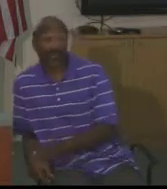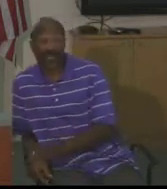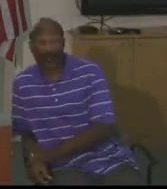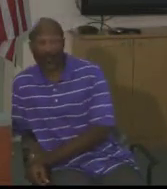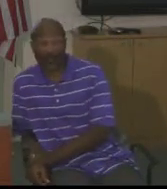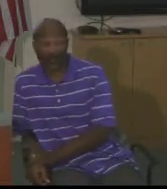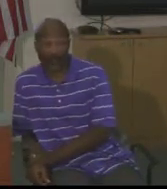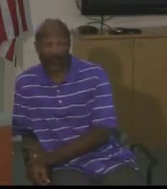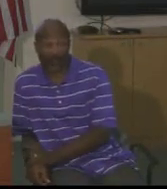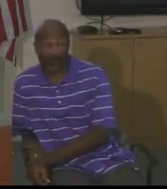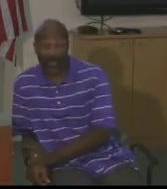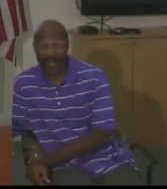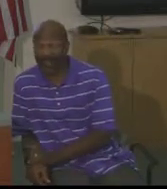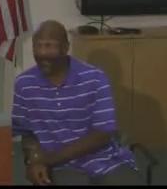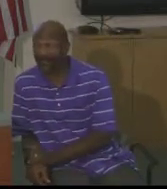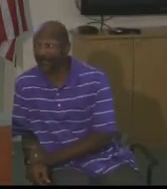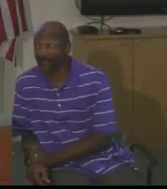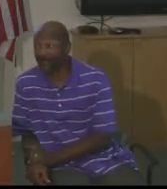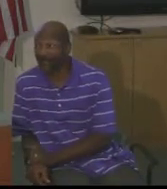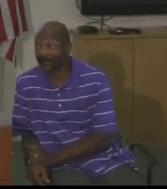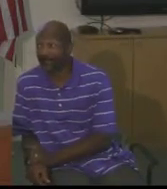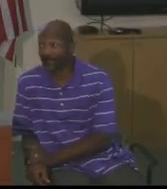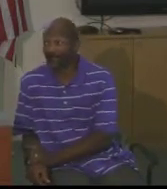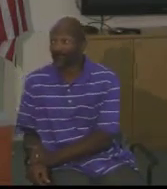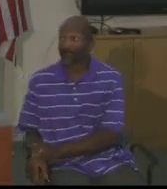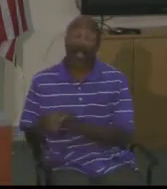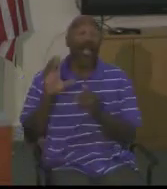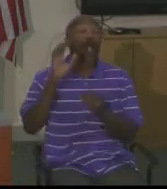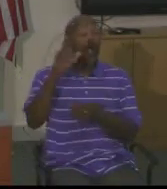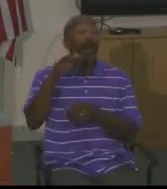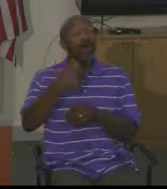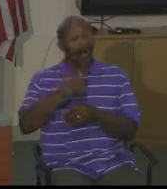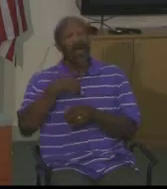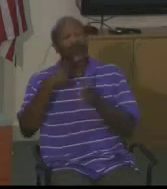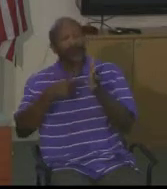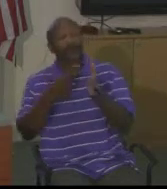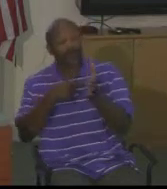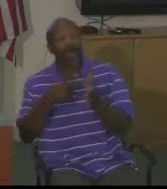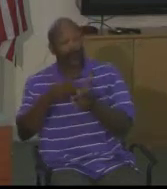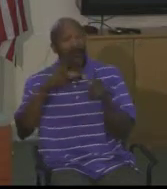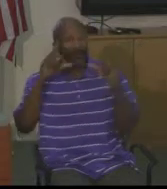Sometimes you take a picture of the case. I sometimes take a picture.